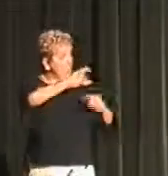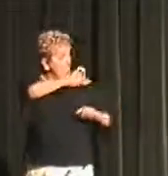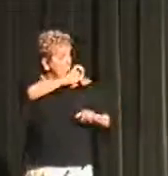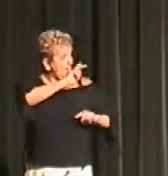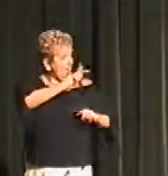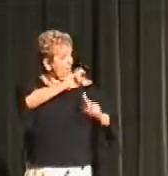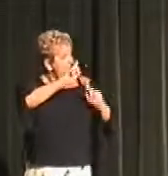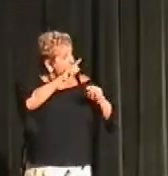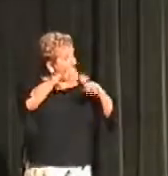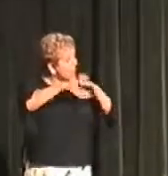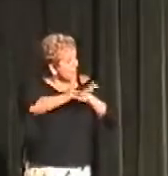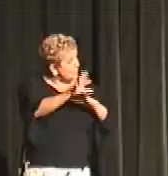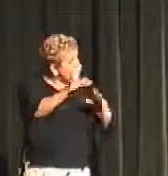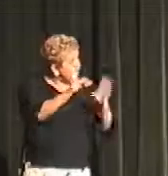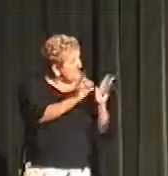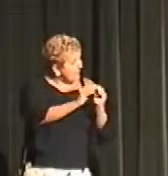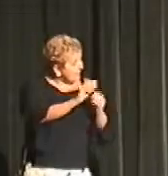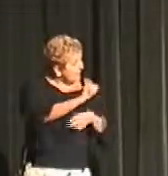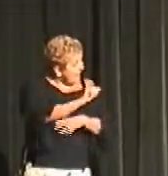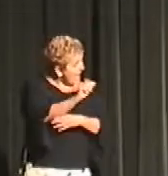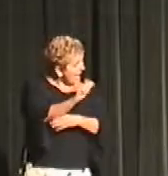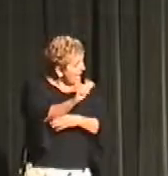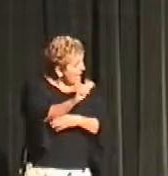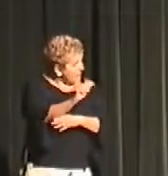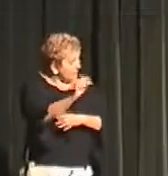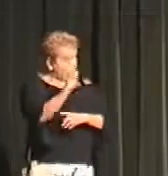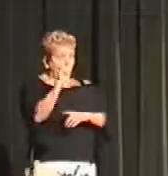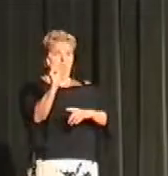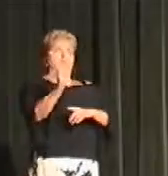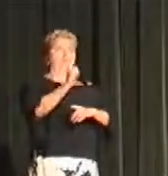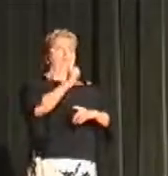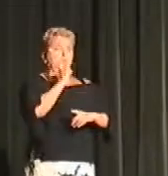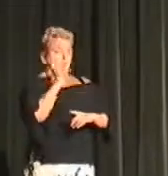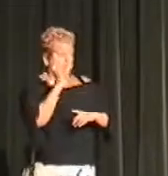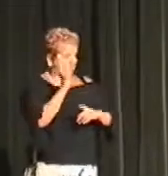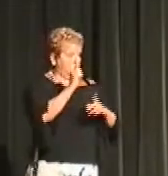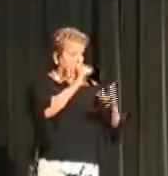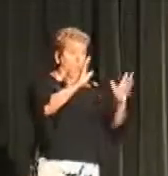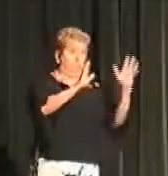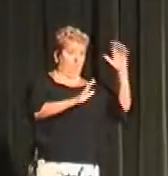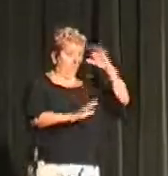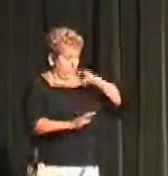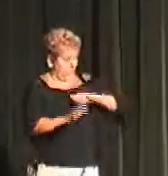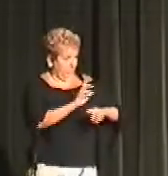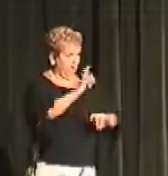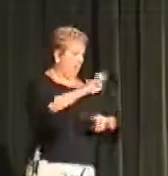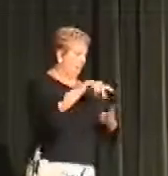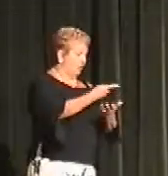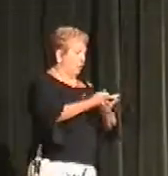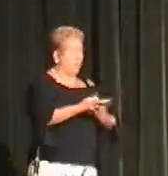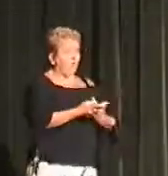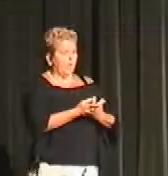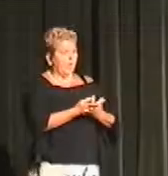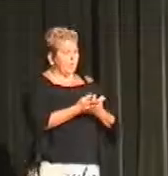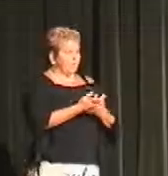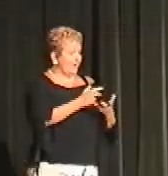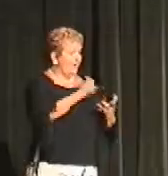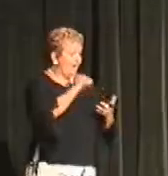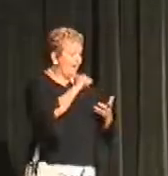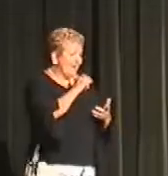meeting, I could not stand or sit. I had to lay in the meeting. And I haven't been to that many meetings in this part of Florida,